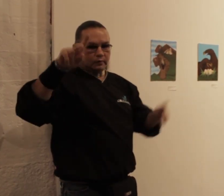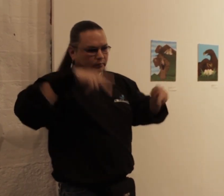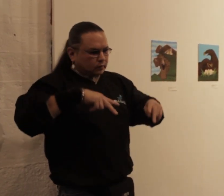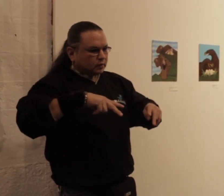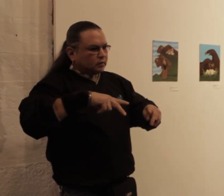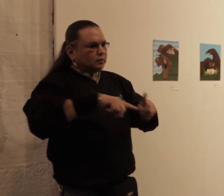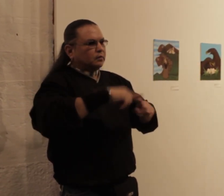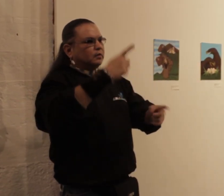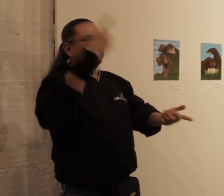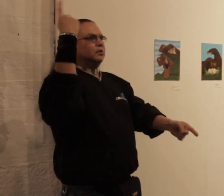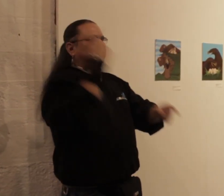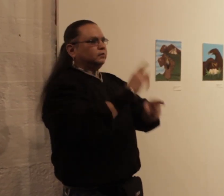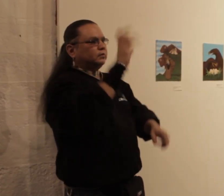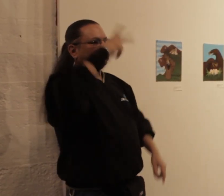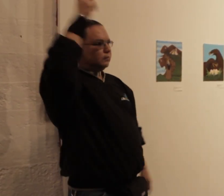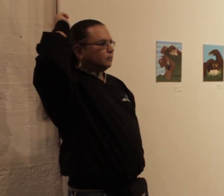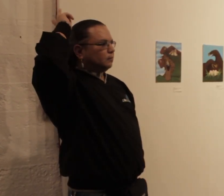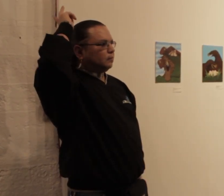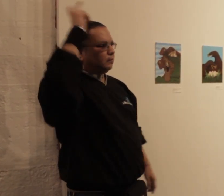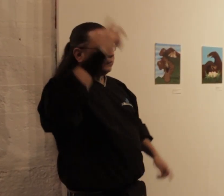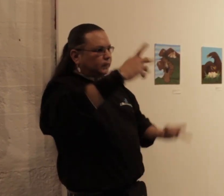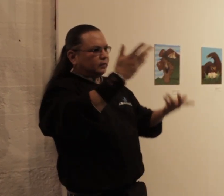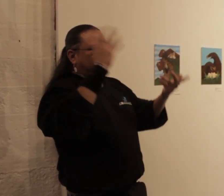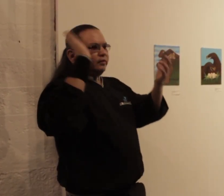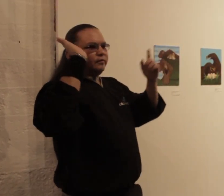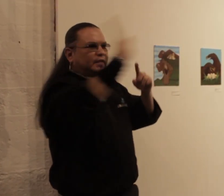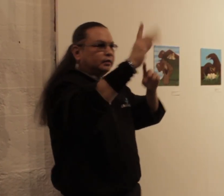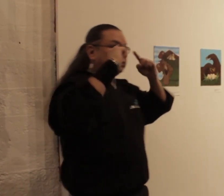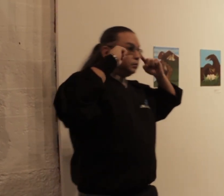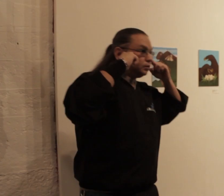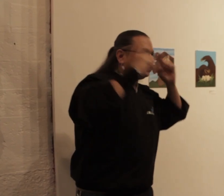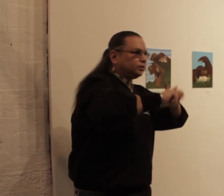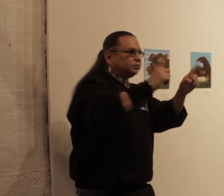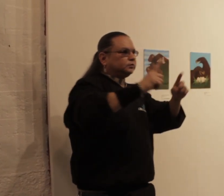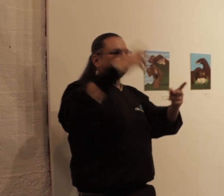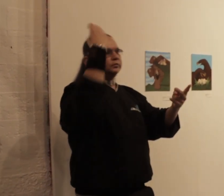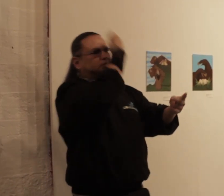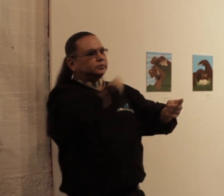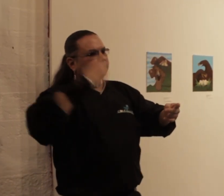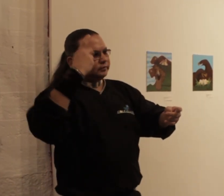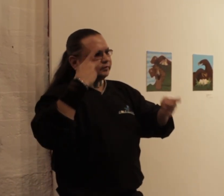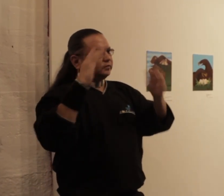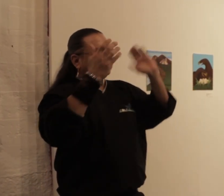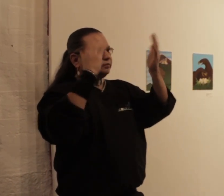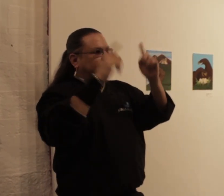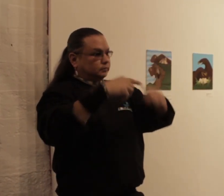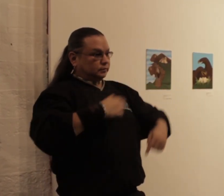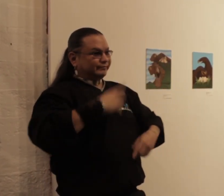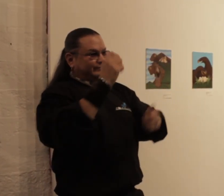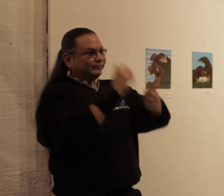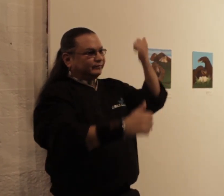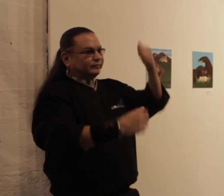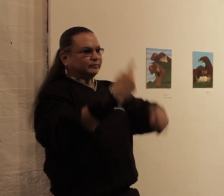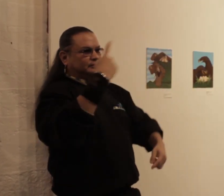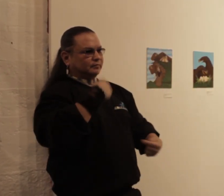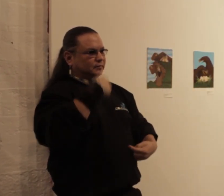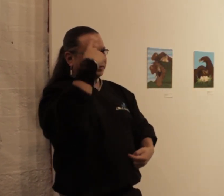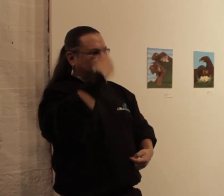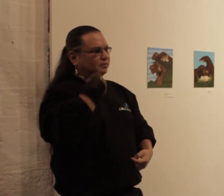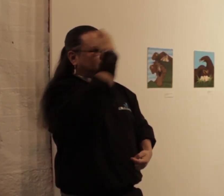race for me, I'm an Aboriginal person, and I'm proud to be Aboriginal. And, you know, I show my culture, my heritage in my